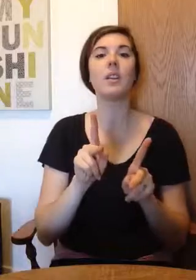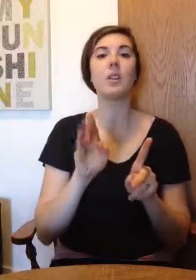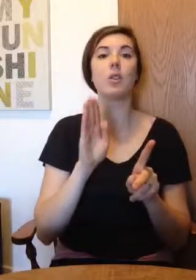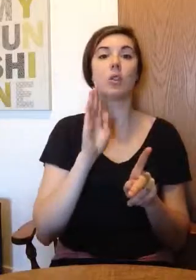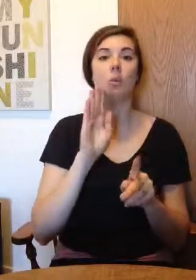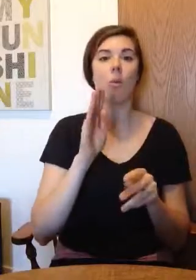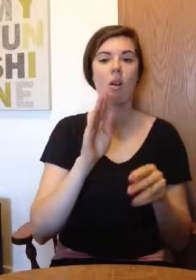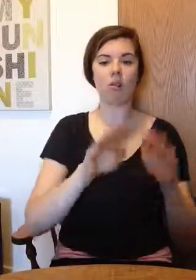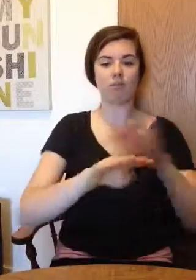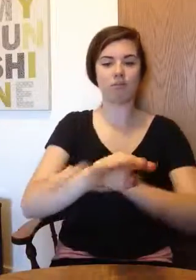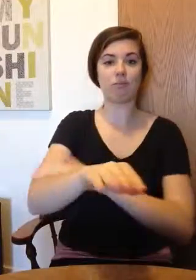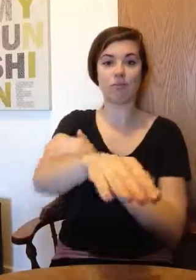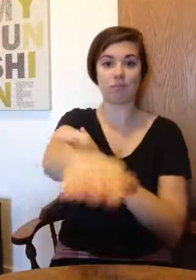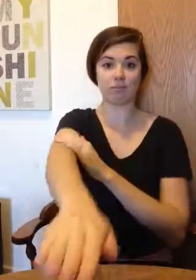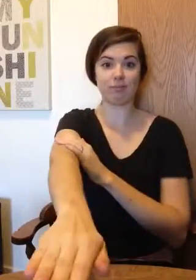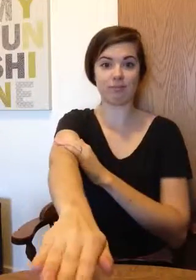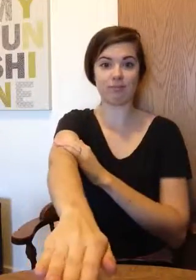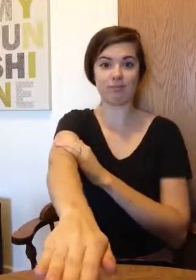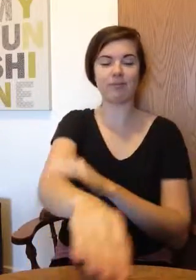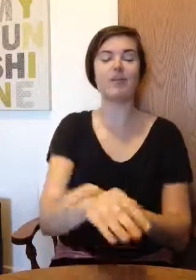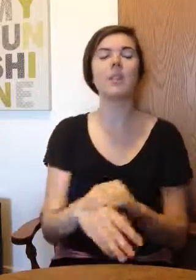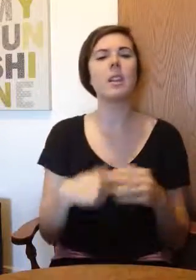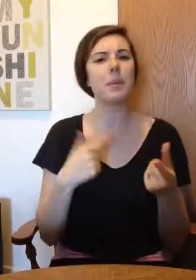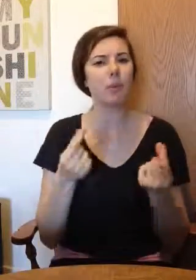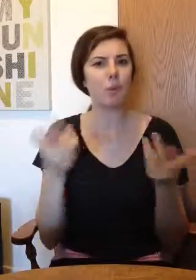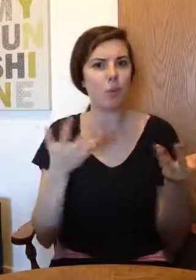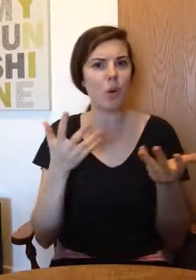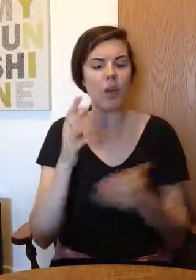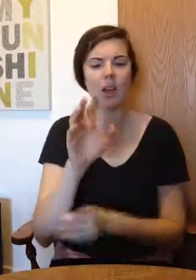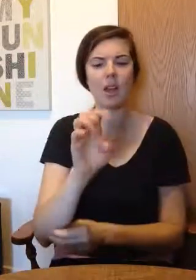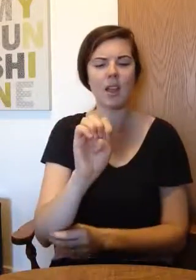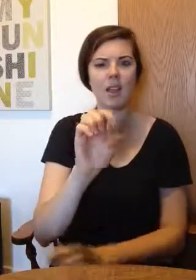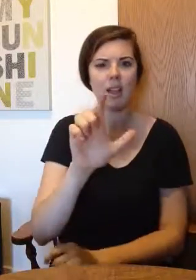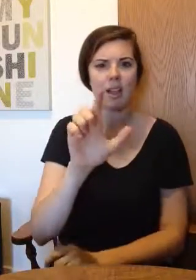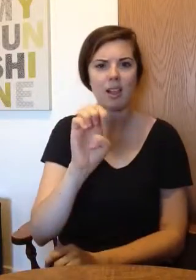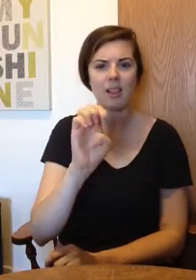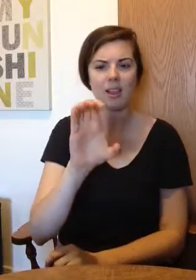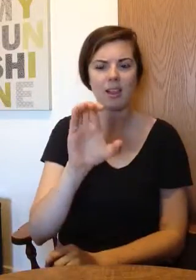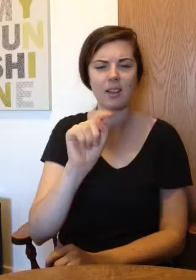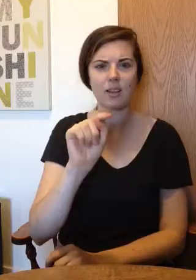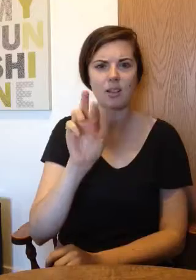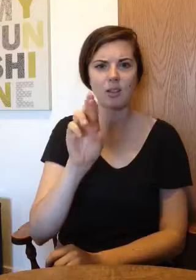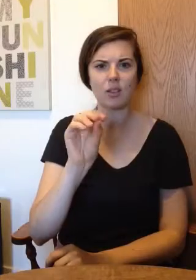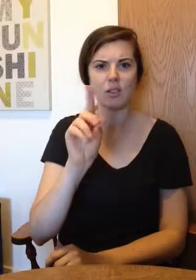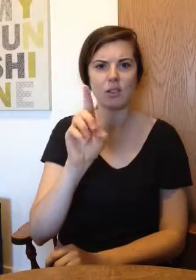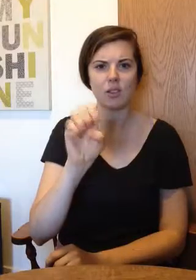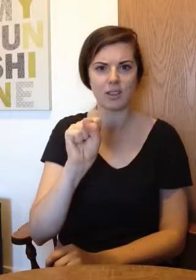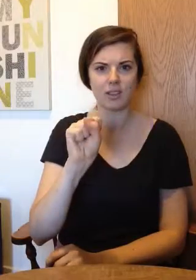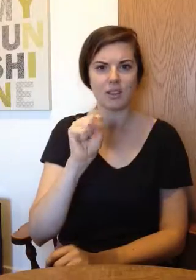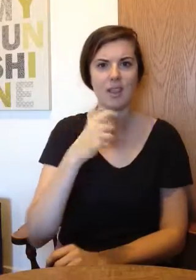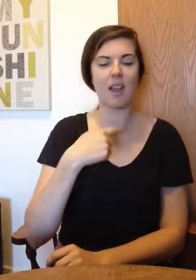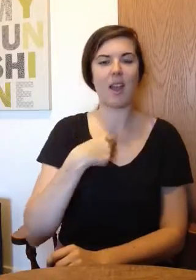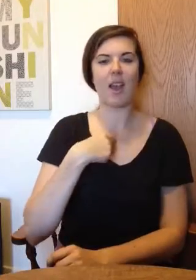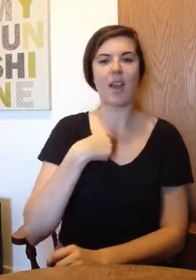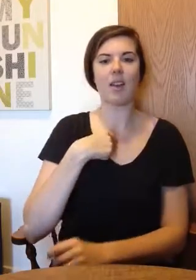putting electrodes on your arm, and you're probably wondering, I just said I'm going to record from your brain. What am I doing with your arm? You have